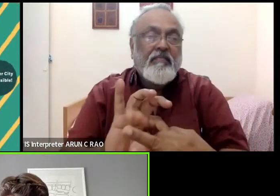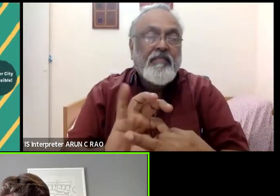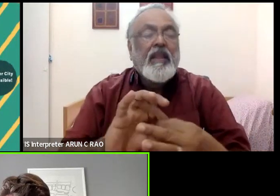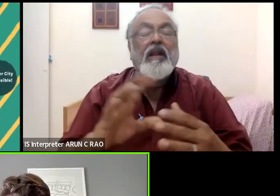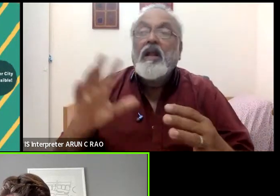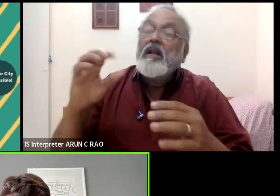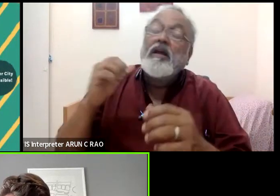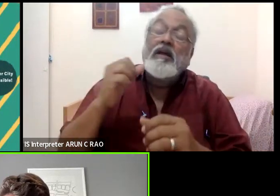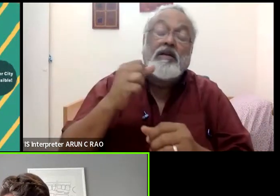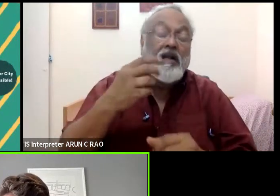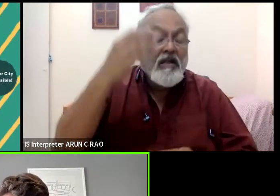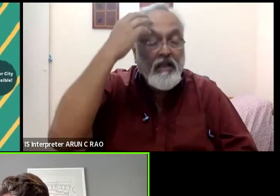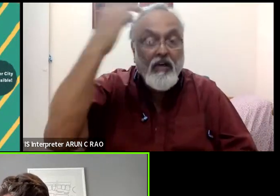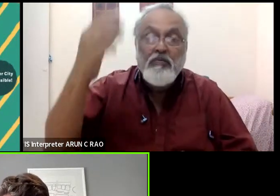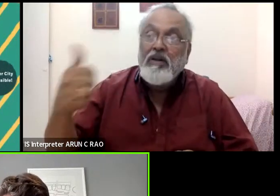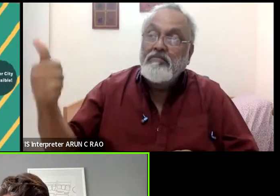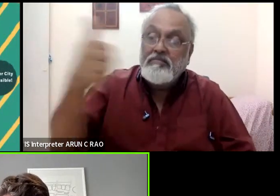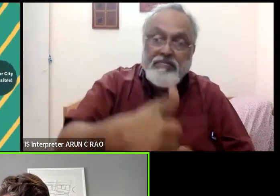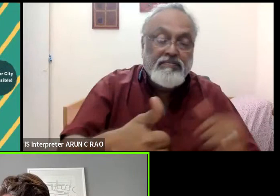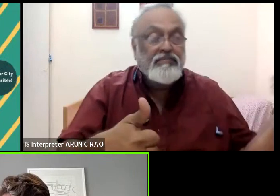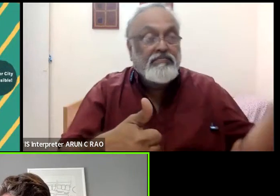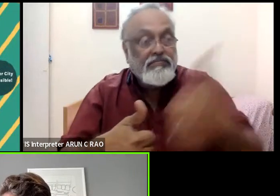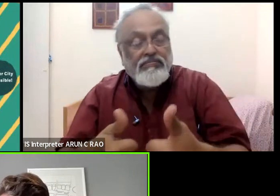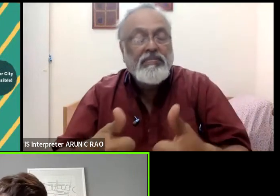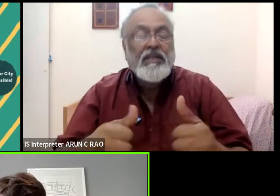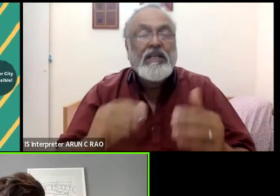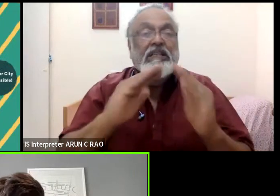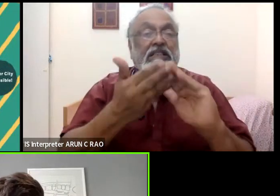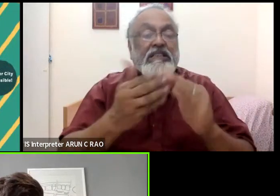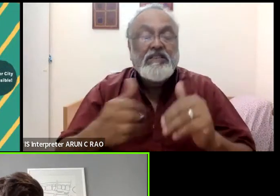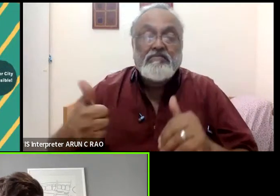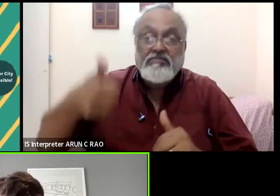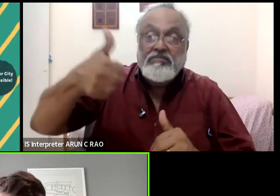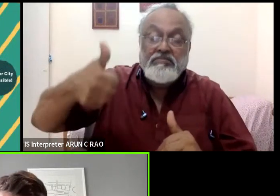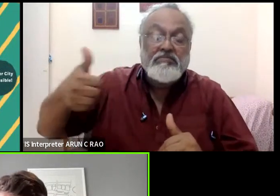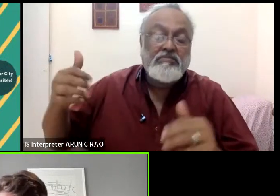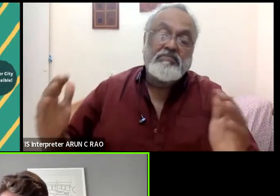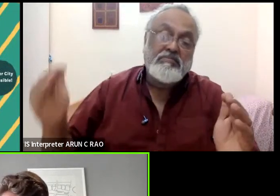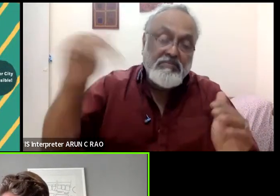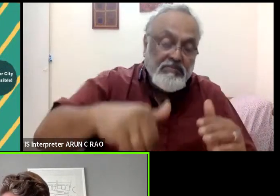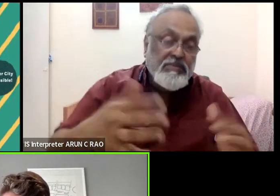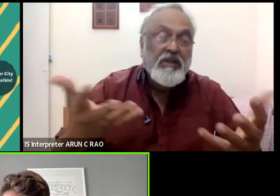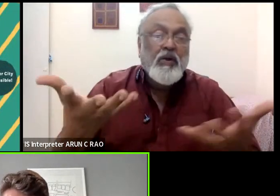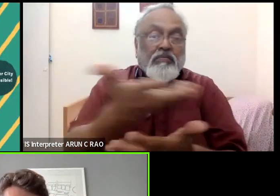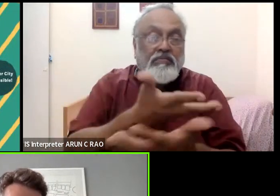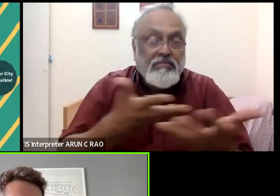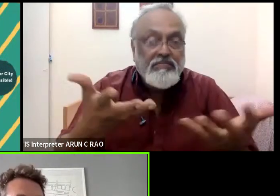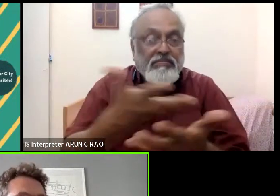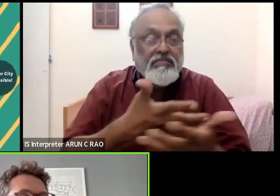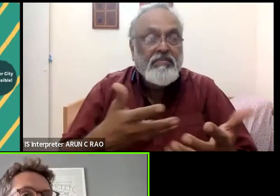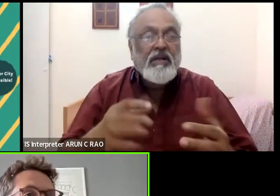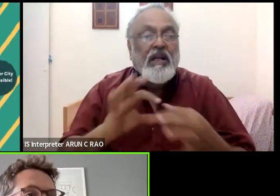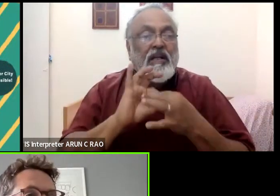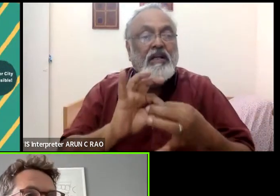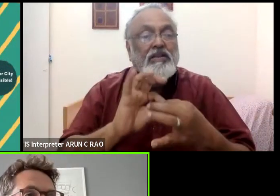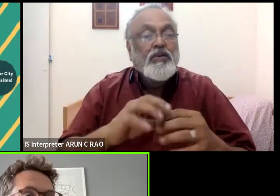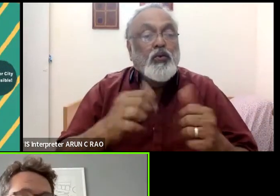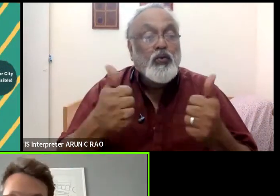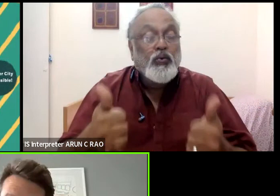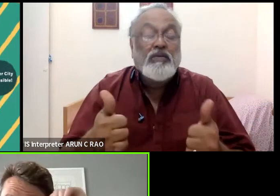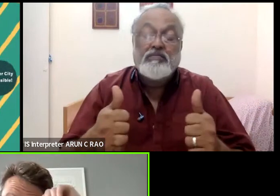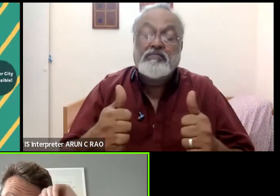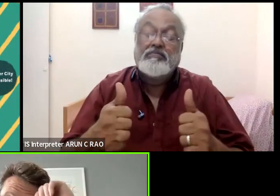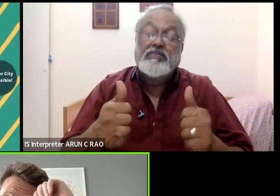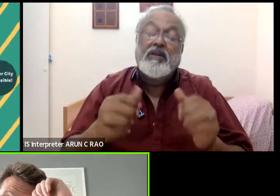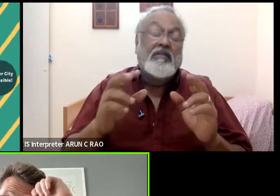government stakeholders really on side and to understand the issues really well and to engage and participate also.